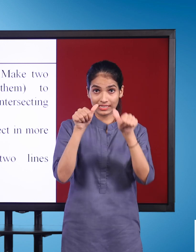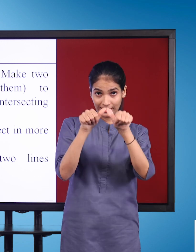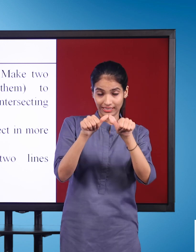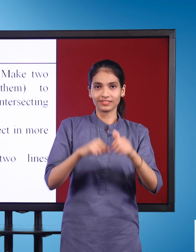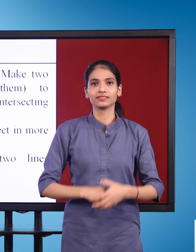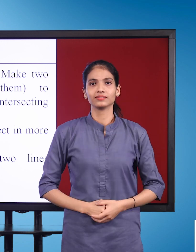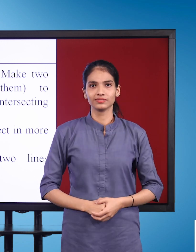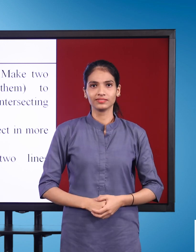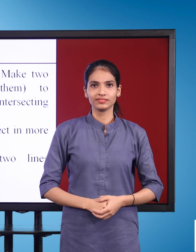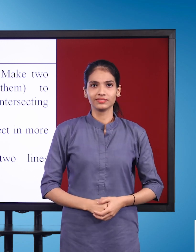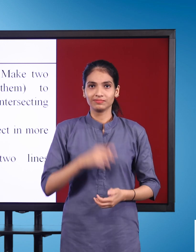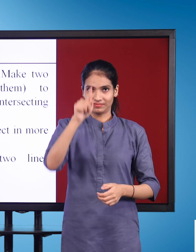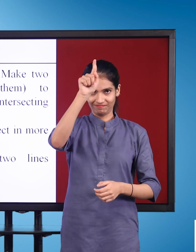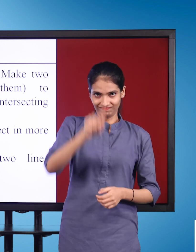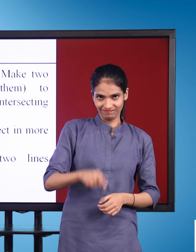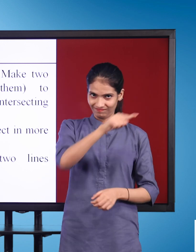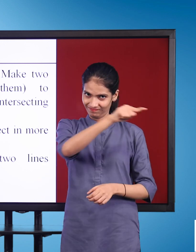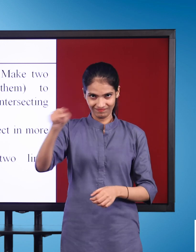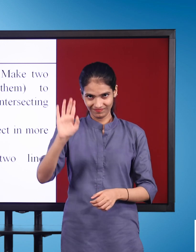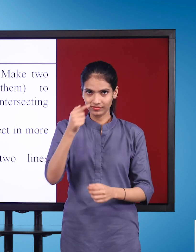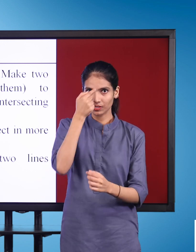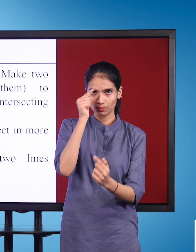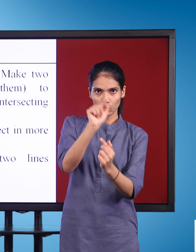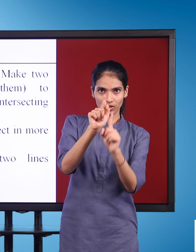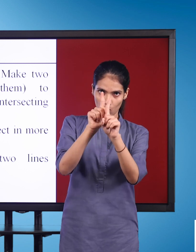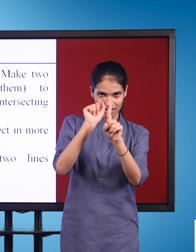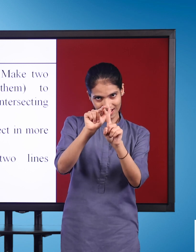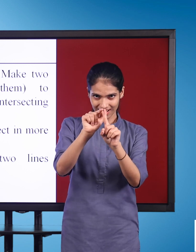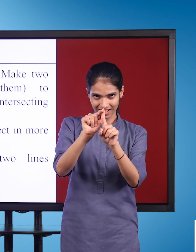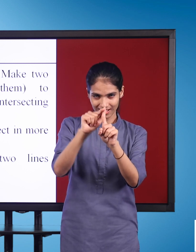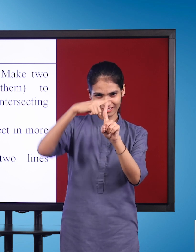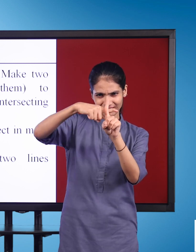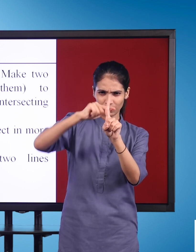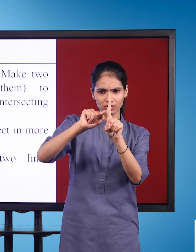A. Can two lines intersect in more than one point?